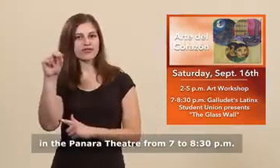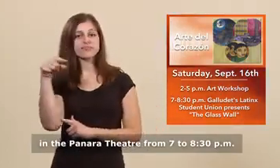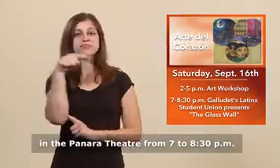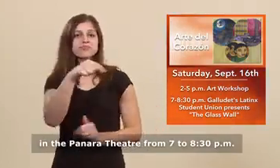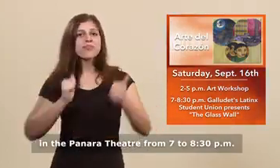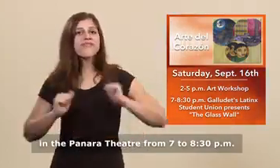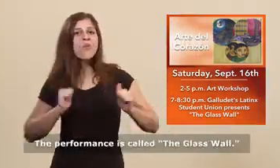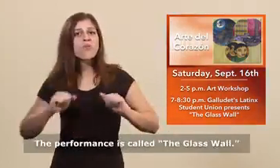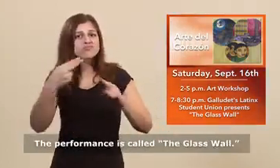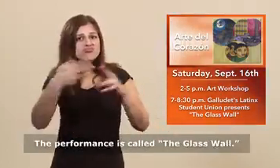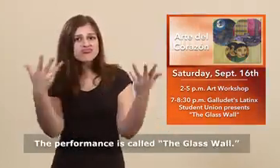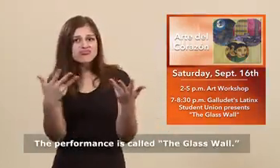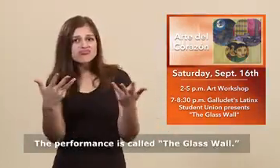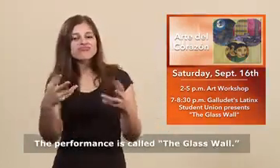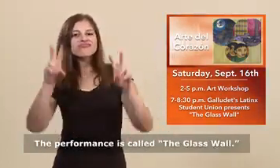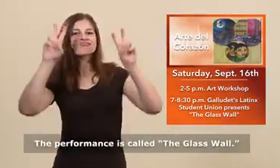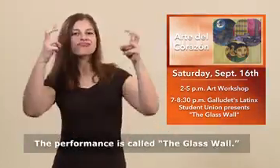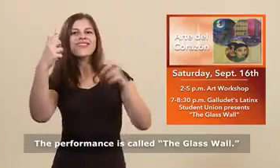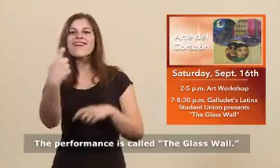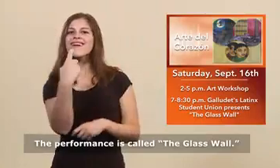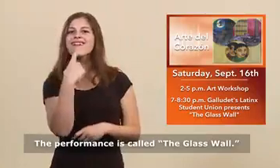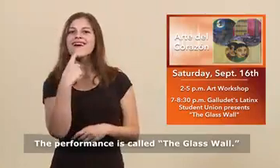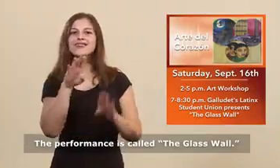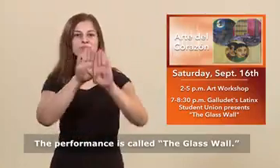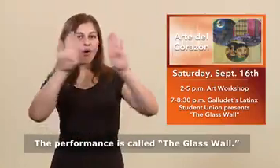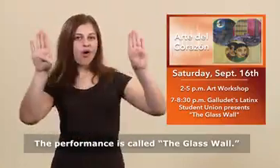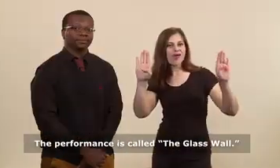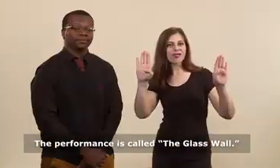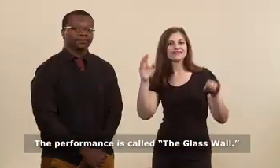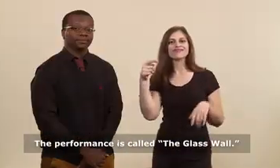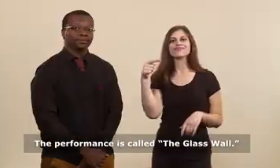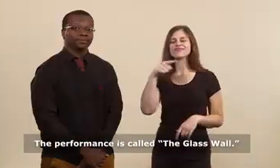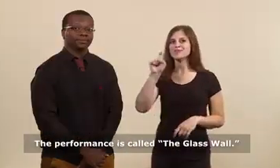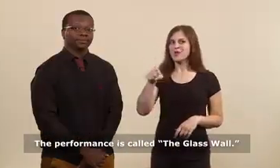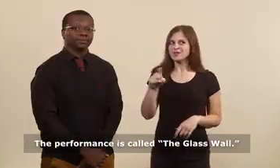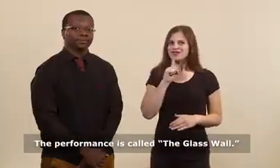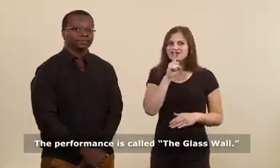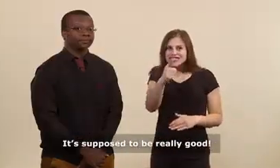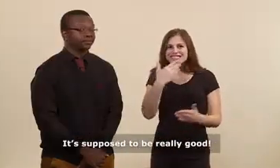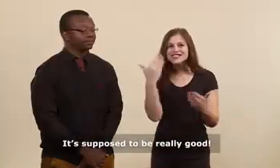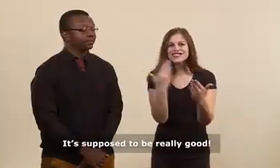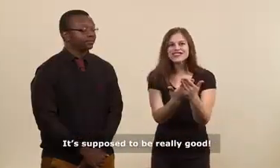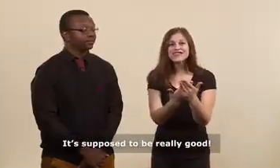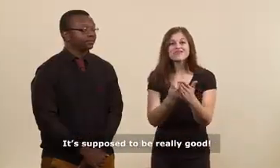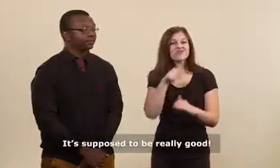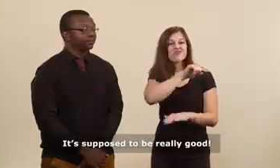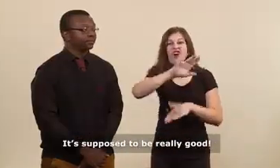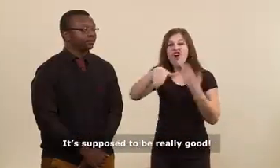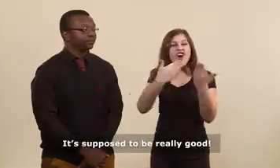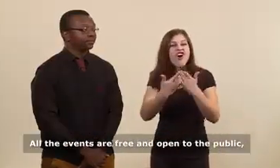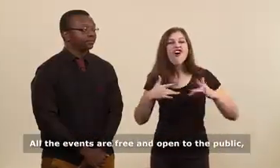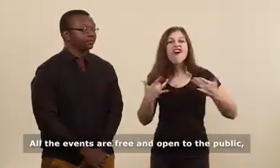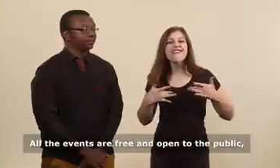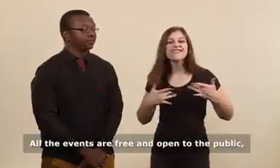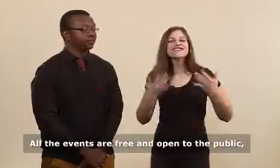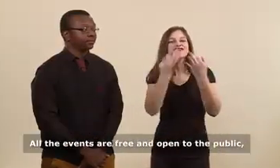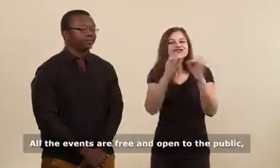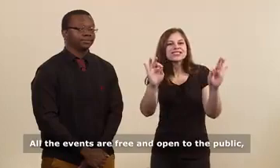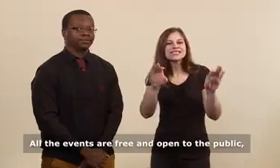p.m. The performance is called The Glass Wall. It's supposed to be really good. All the events are free and